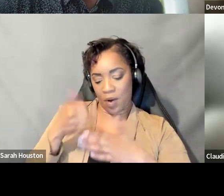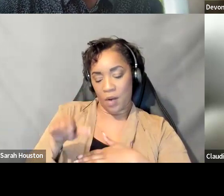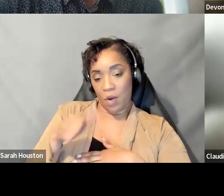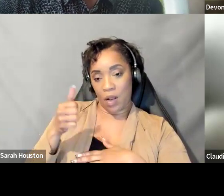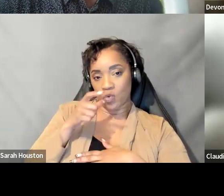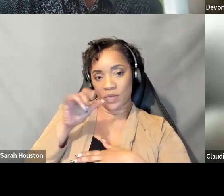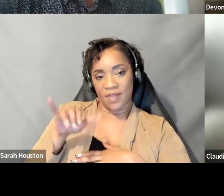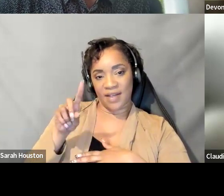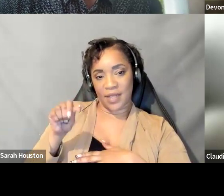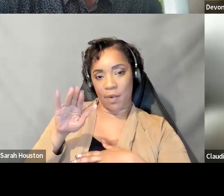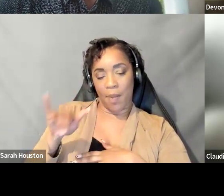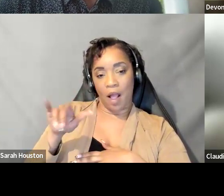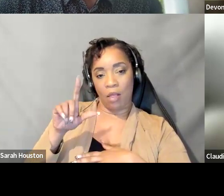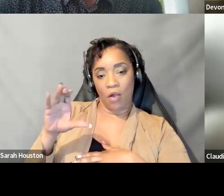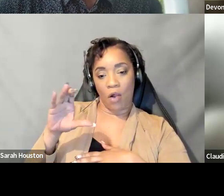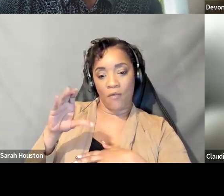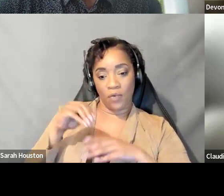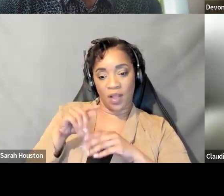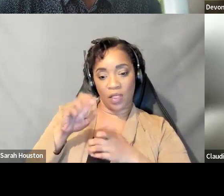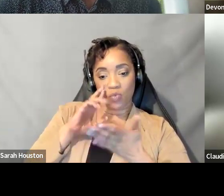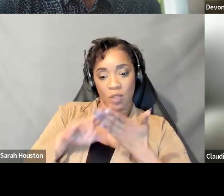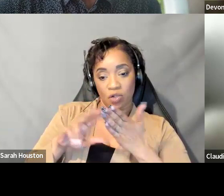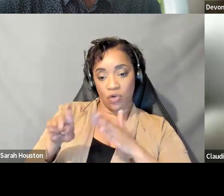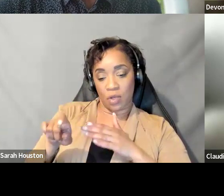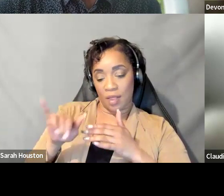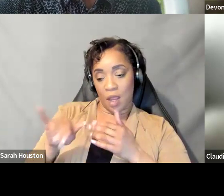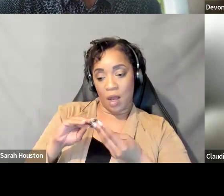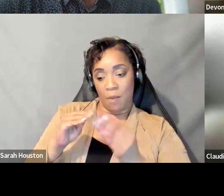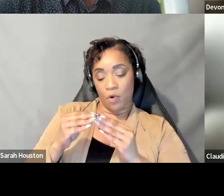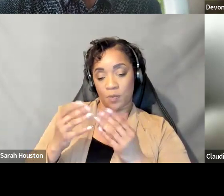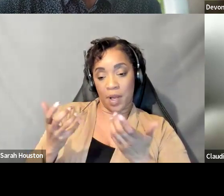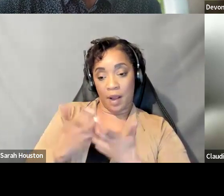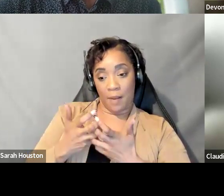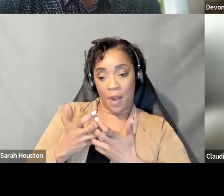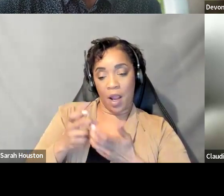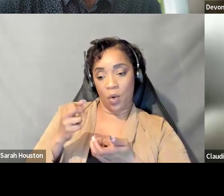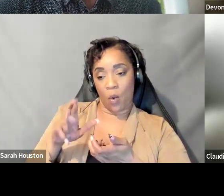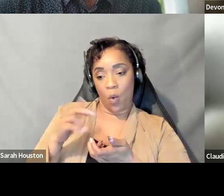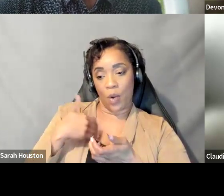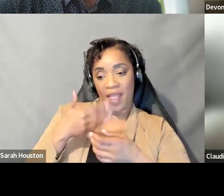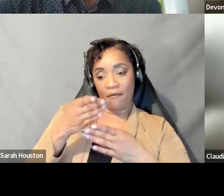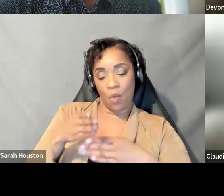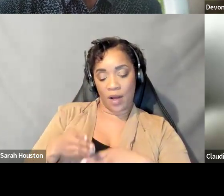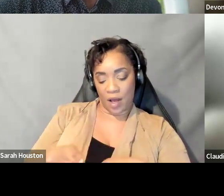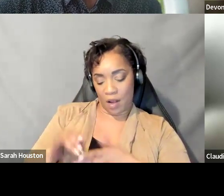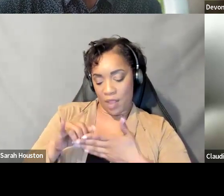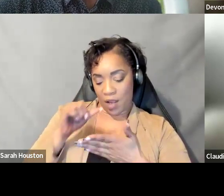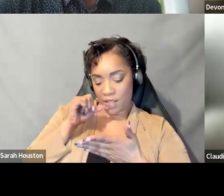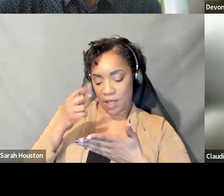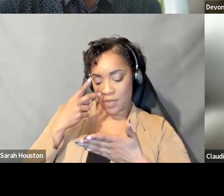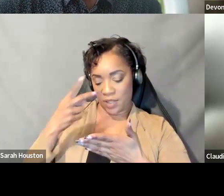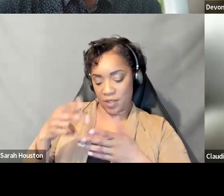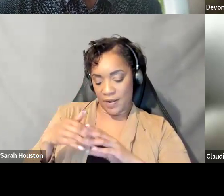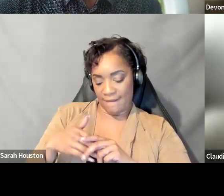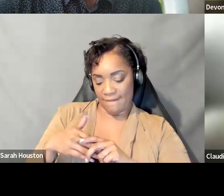research, are those numbers being combined, or is there a breakdown somewhere that maybe not be seen in the